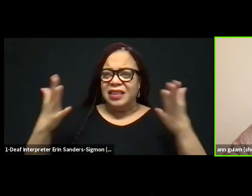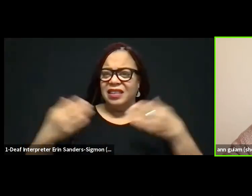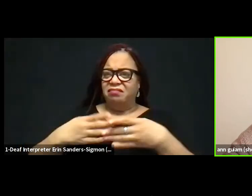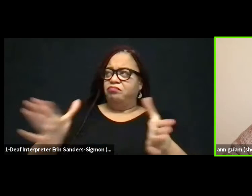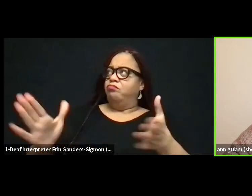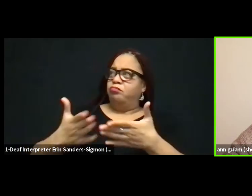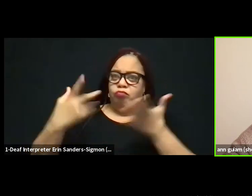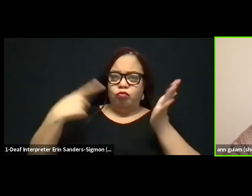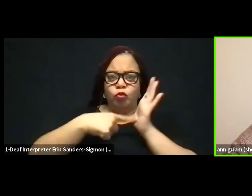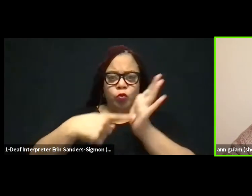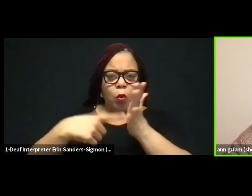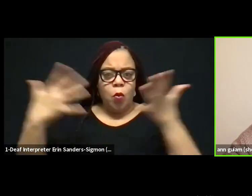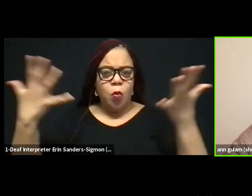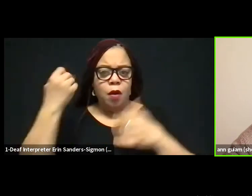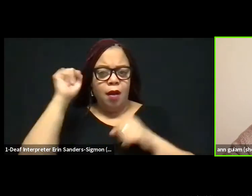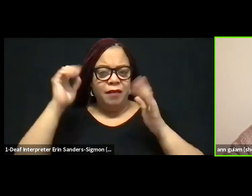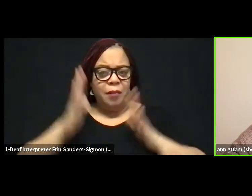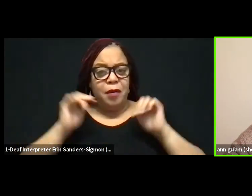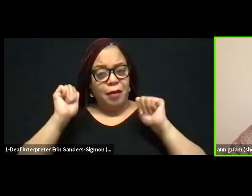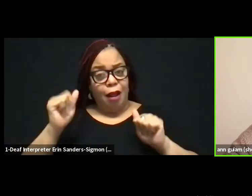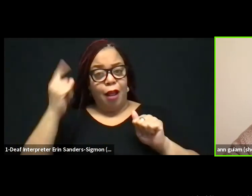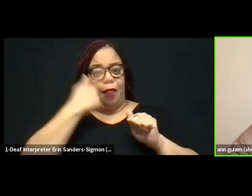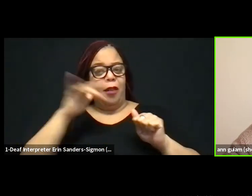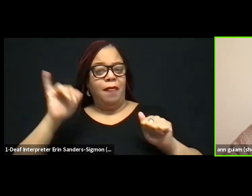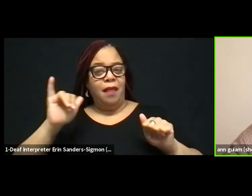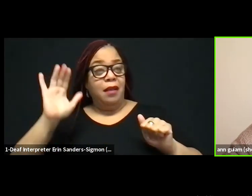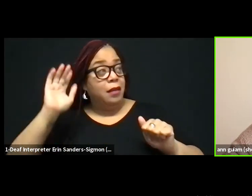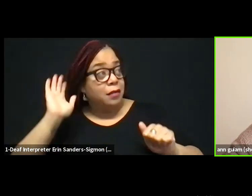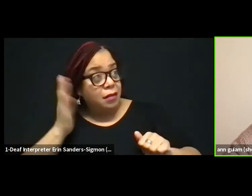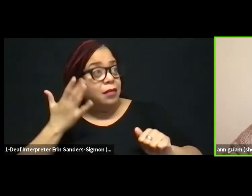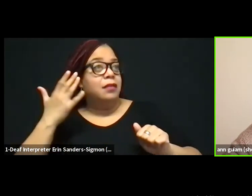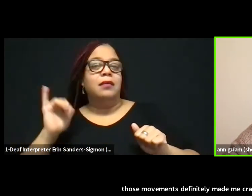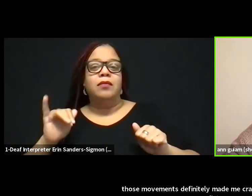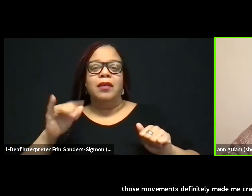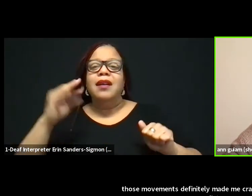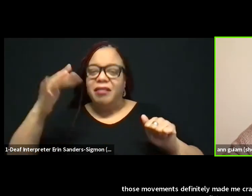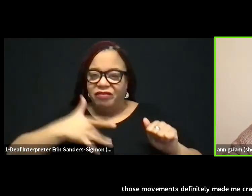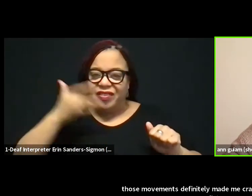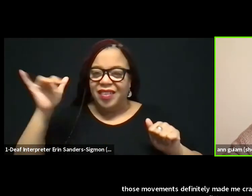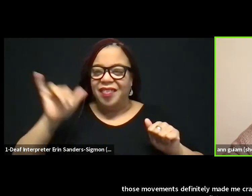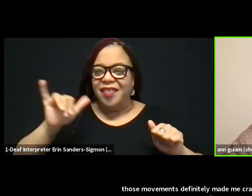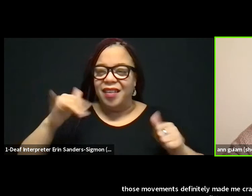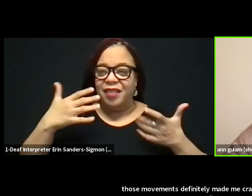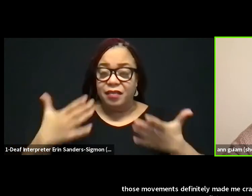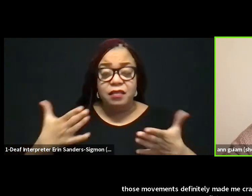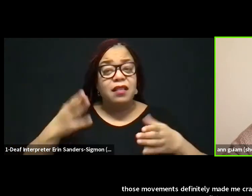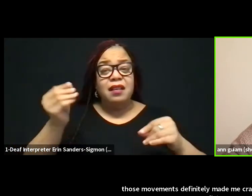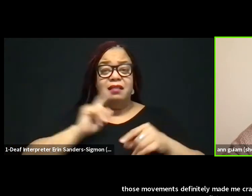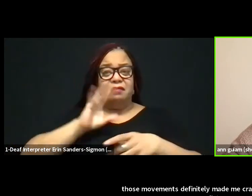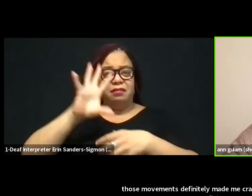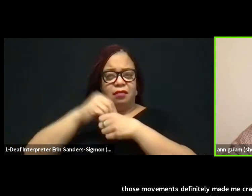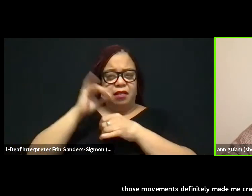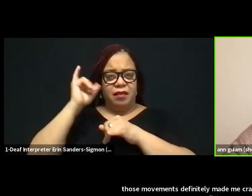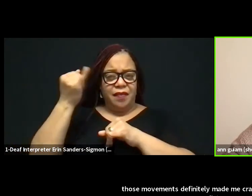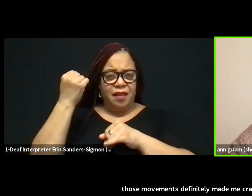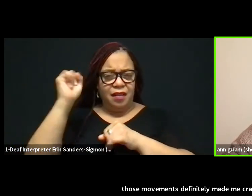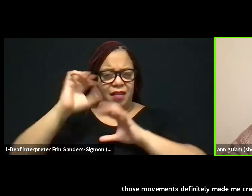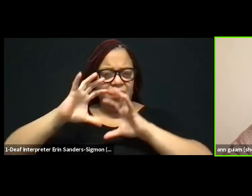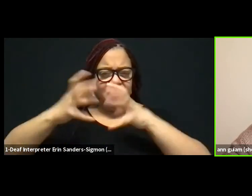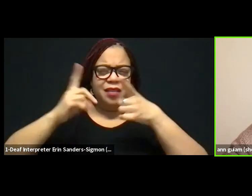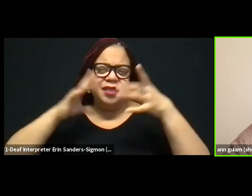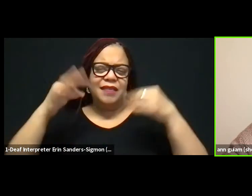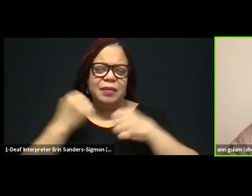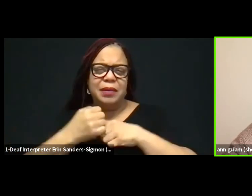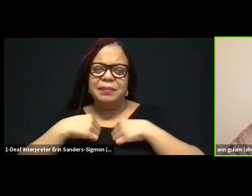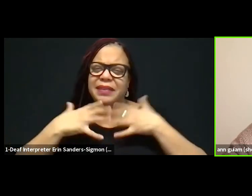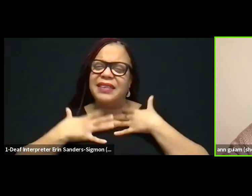made me crave more action to fight for issues and break down systems that continue to harm and give